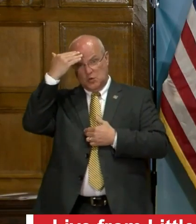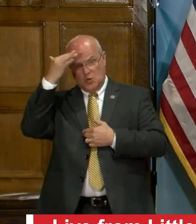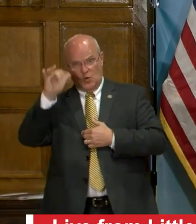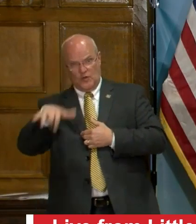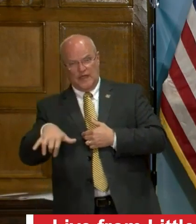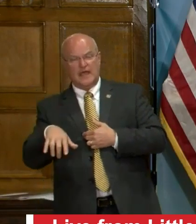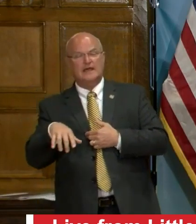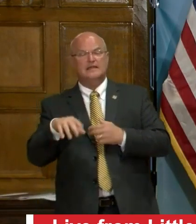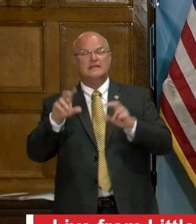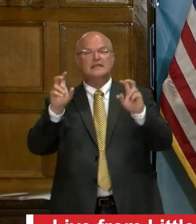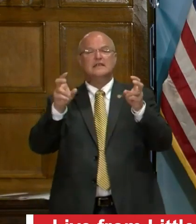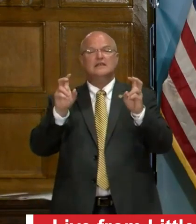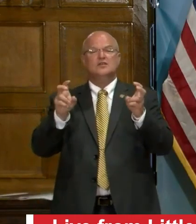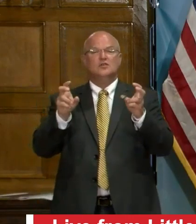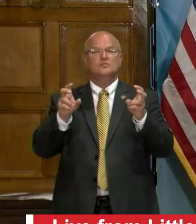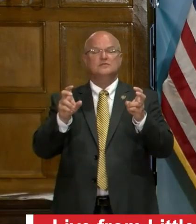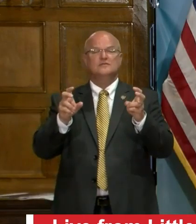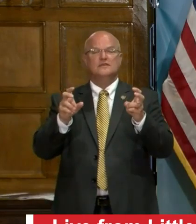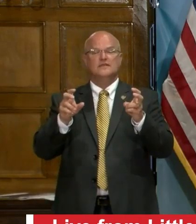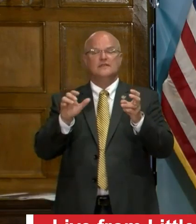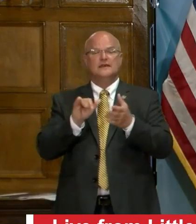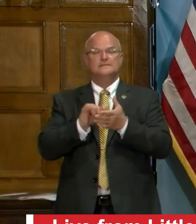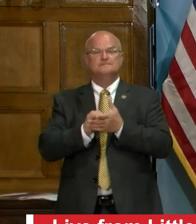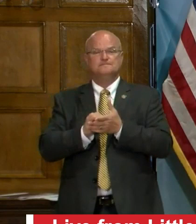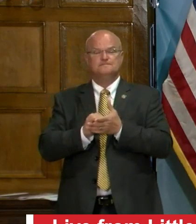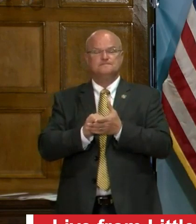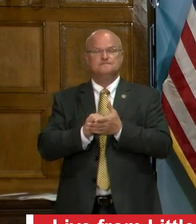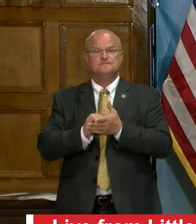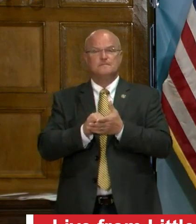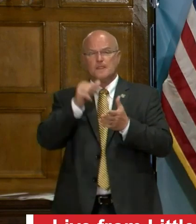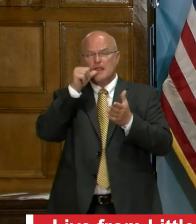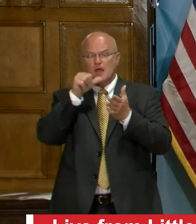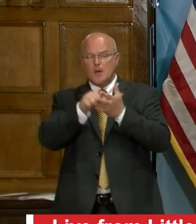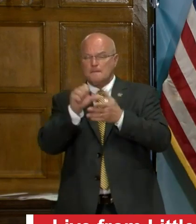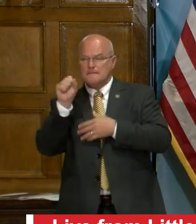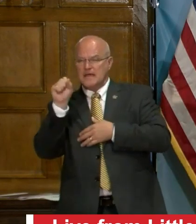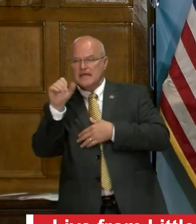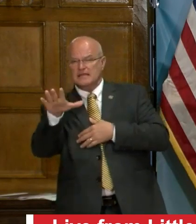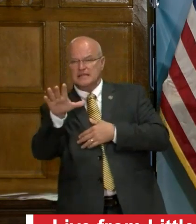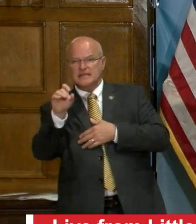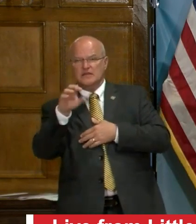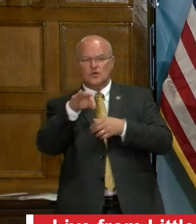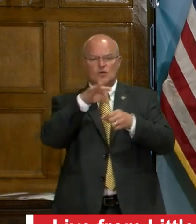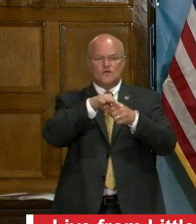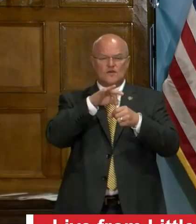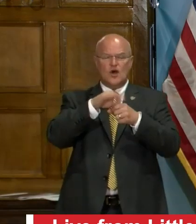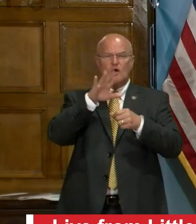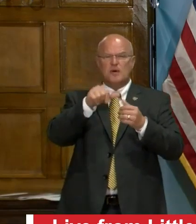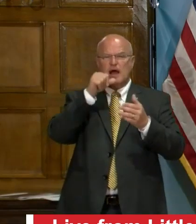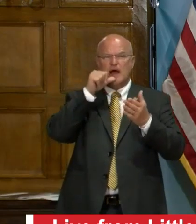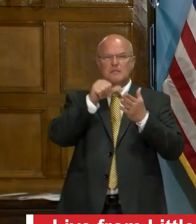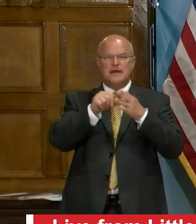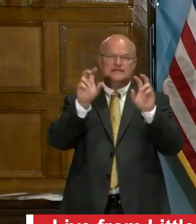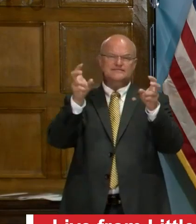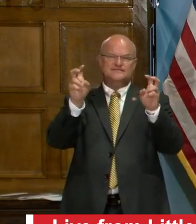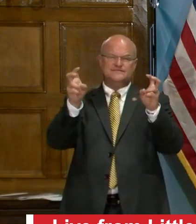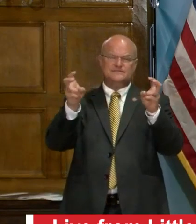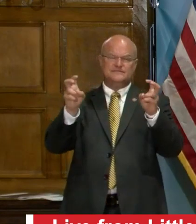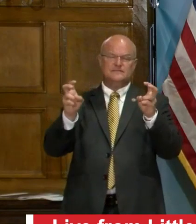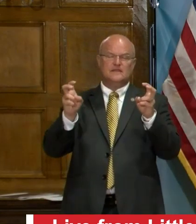that. In terms of the mail-in or vote-by-mail